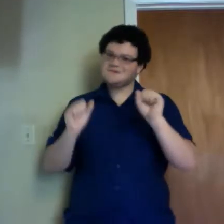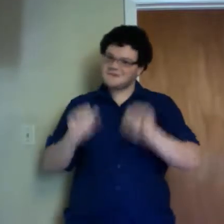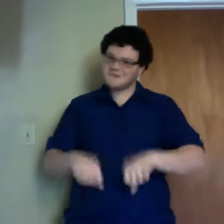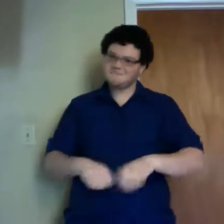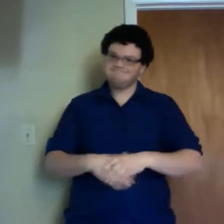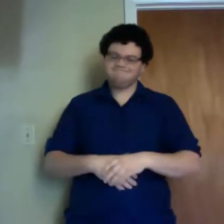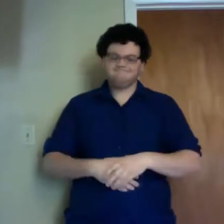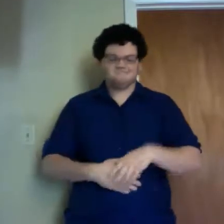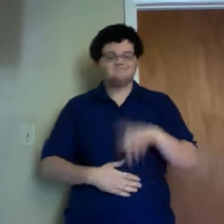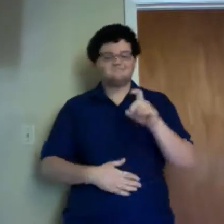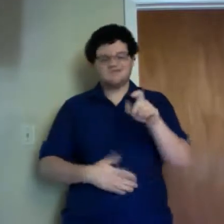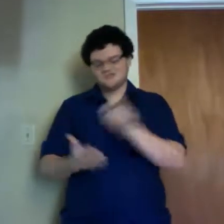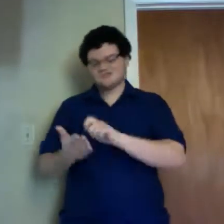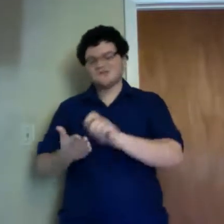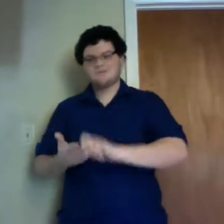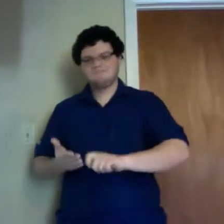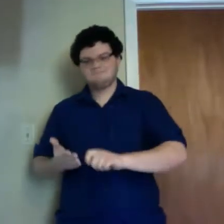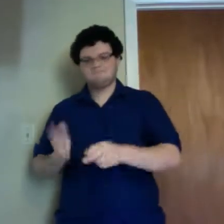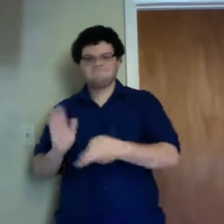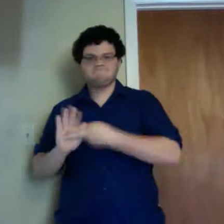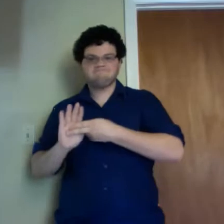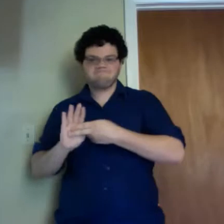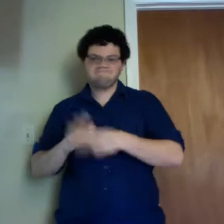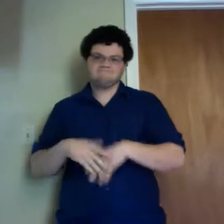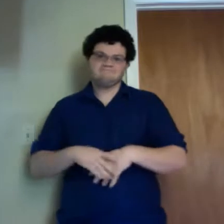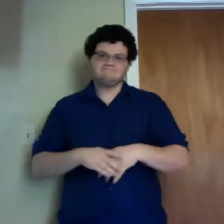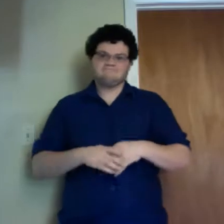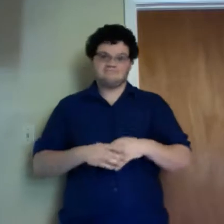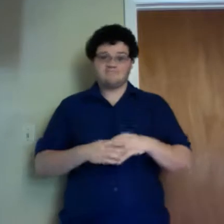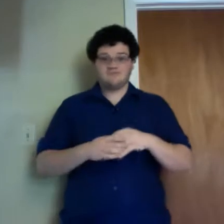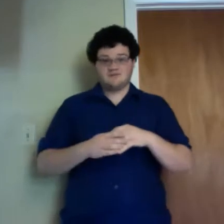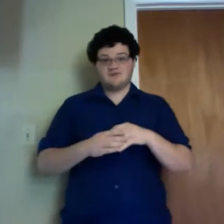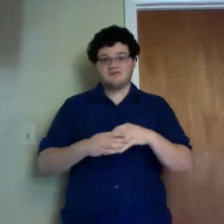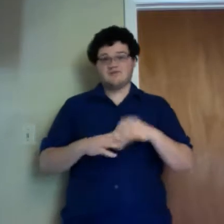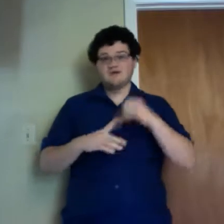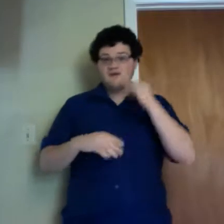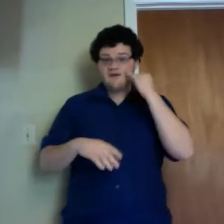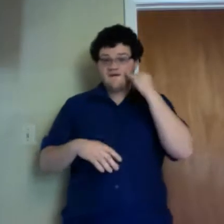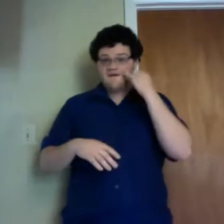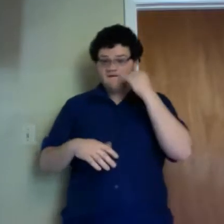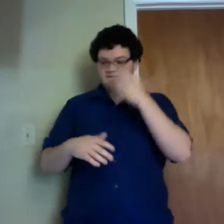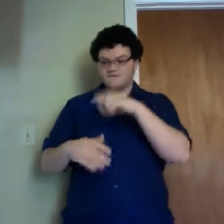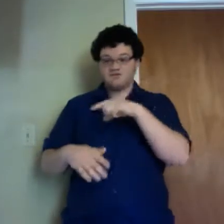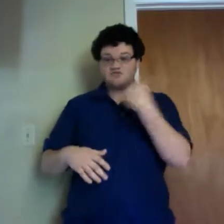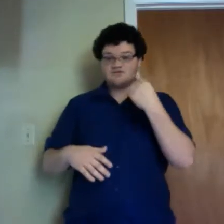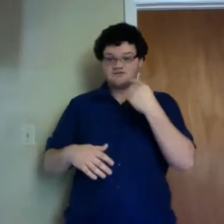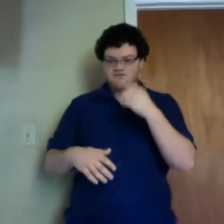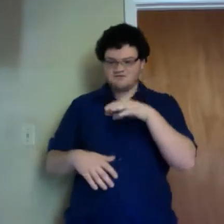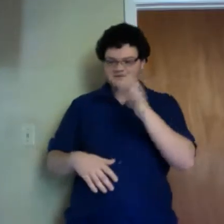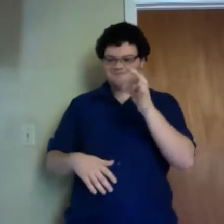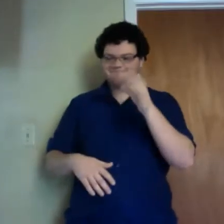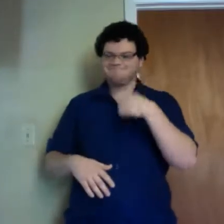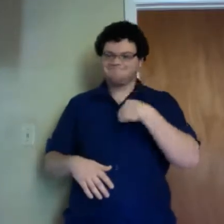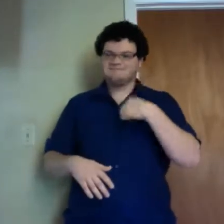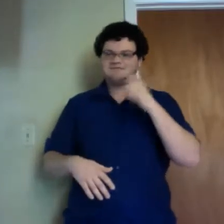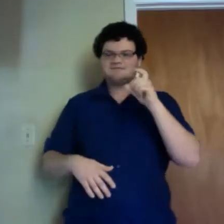the tasks. When risks are identified, control measures can be implemented and followed. These measures